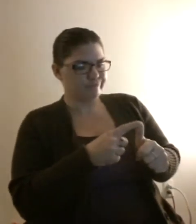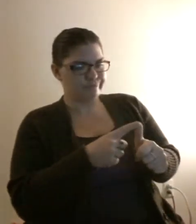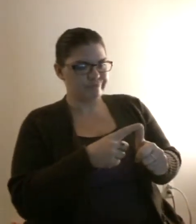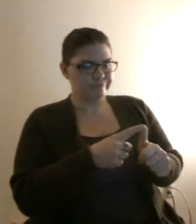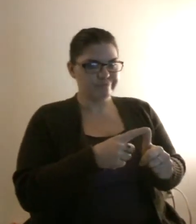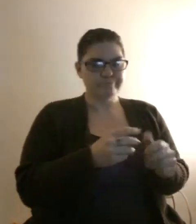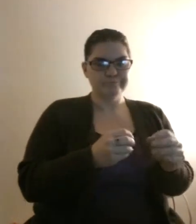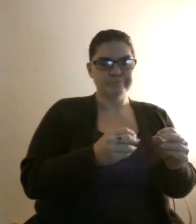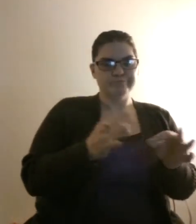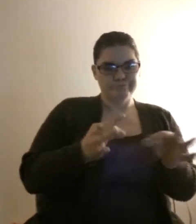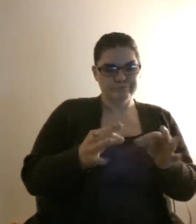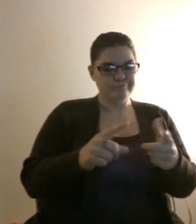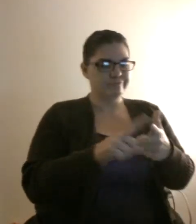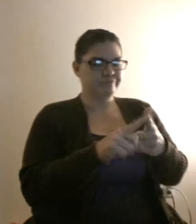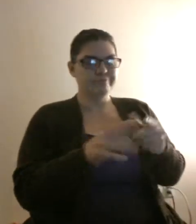down as we go.